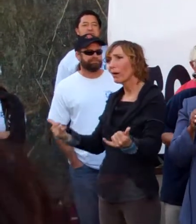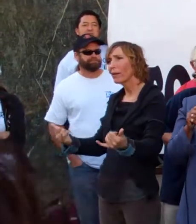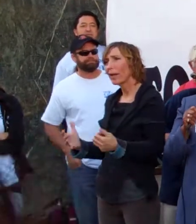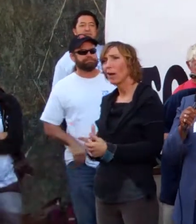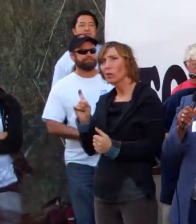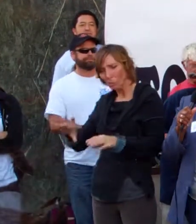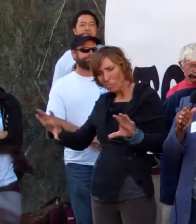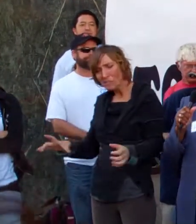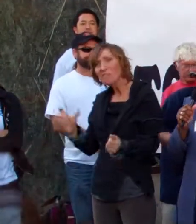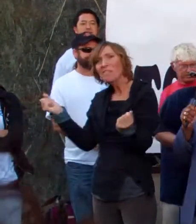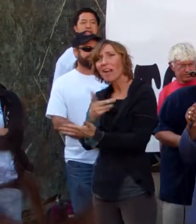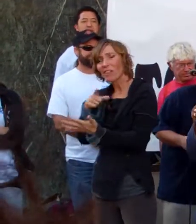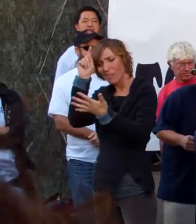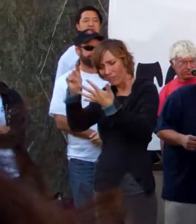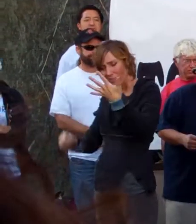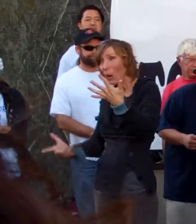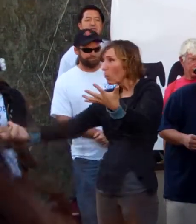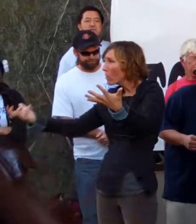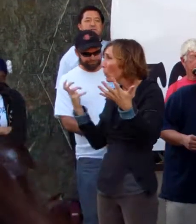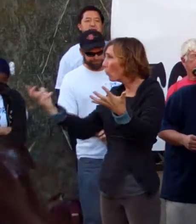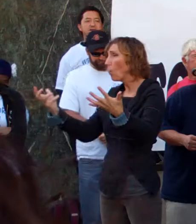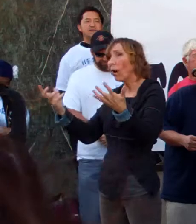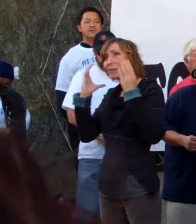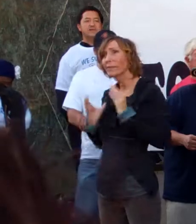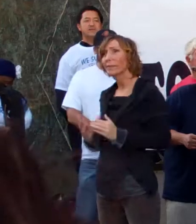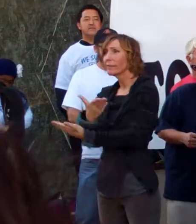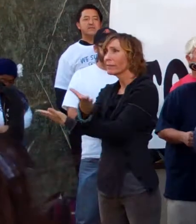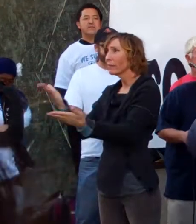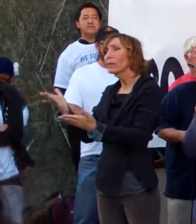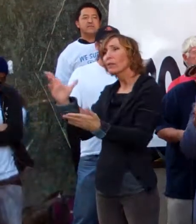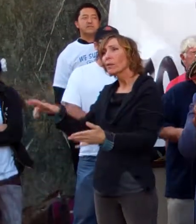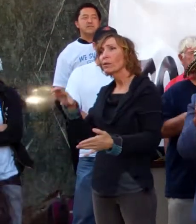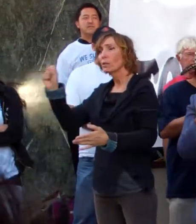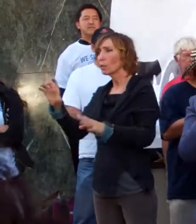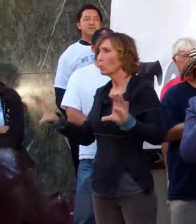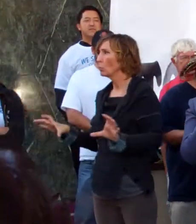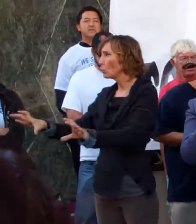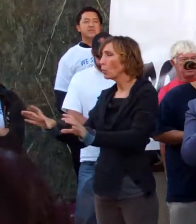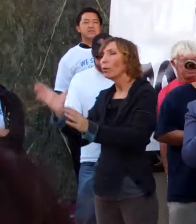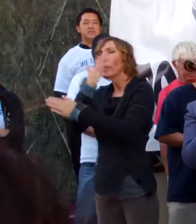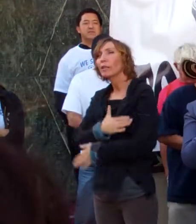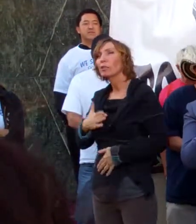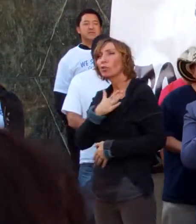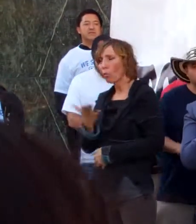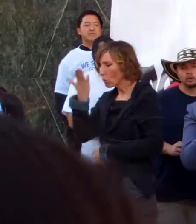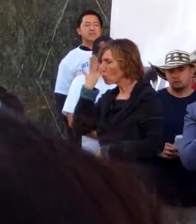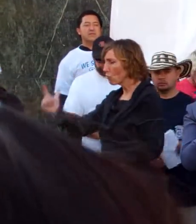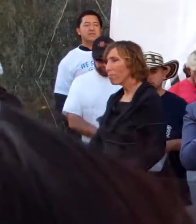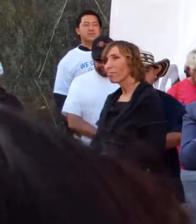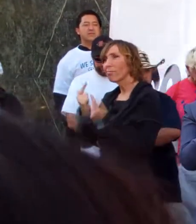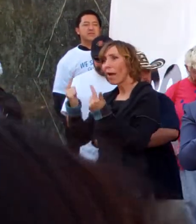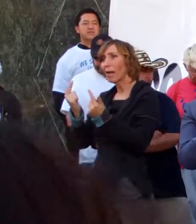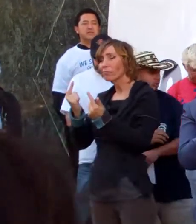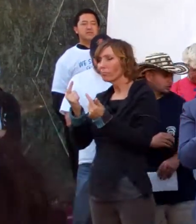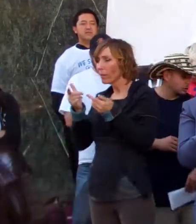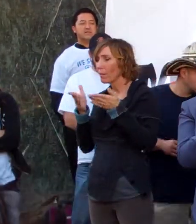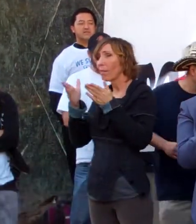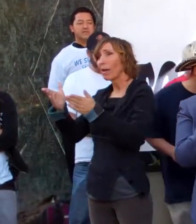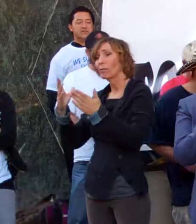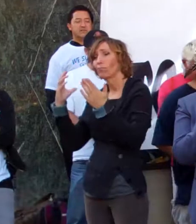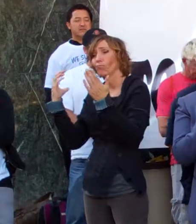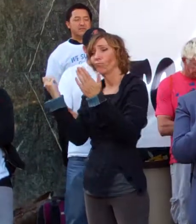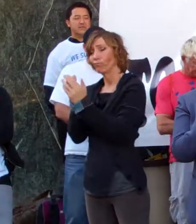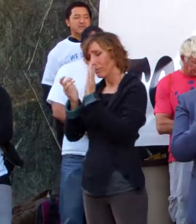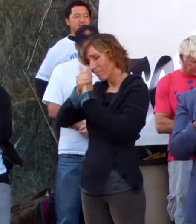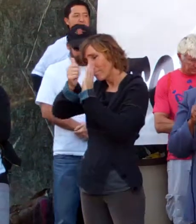should be doing the very things that we all want our citizens to do, making sure they are enjoying a quality of life that allows them to